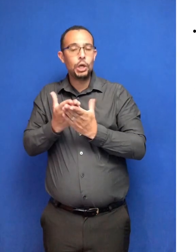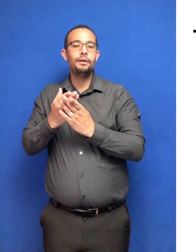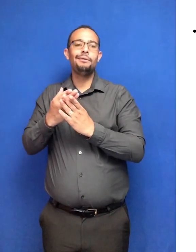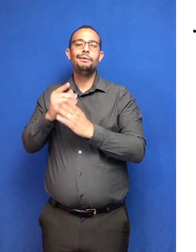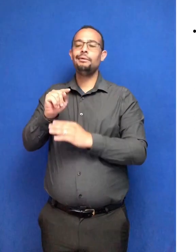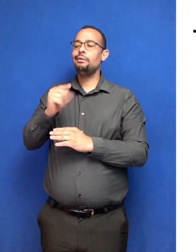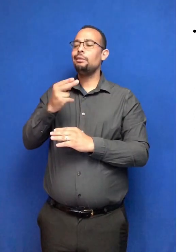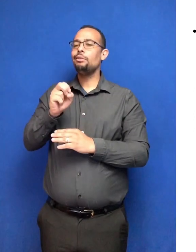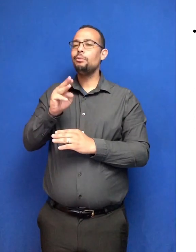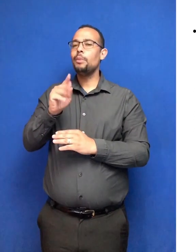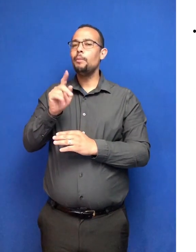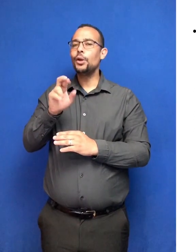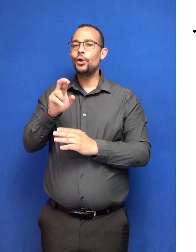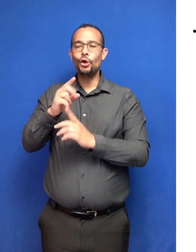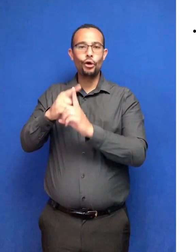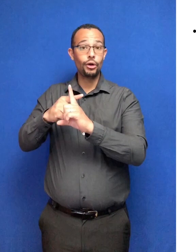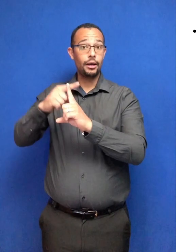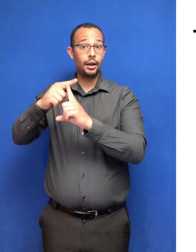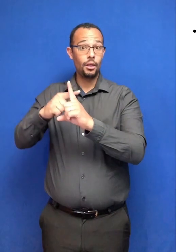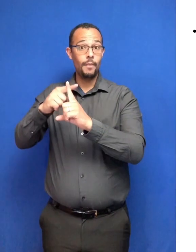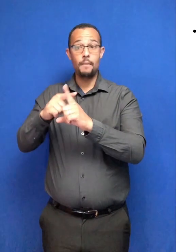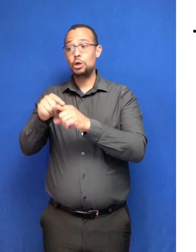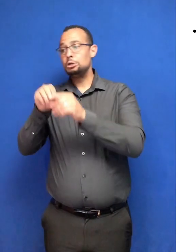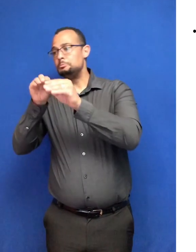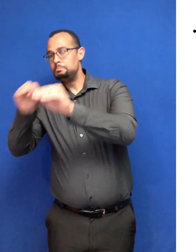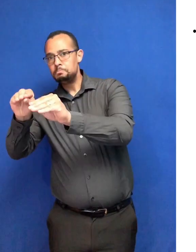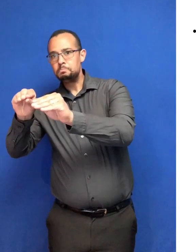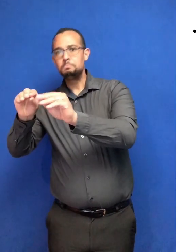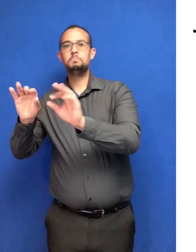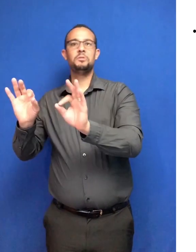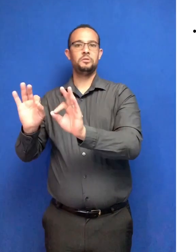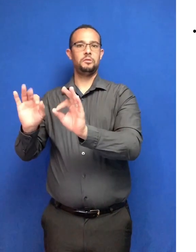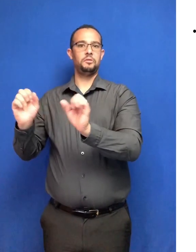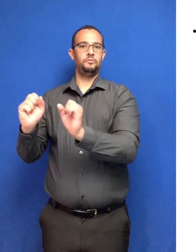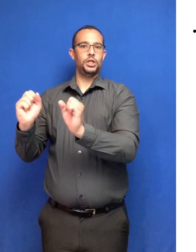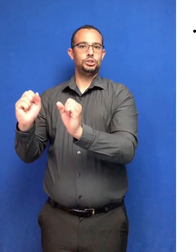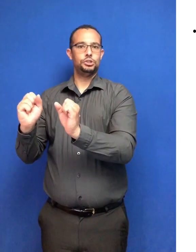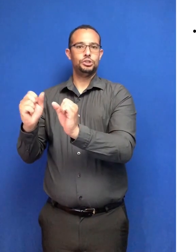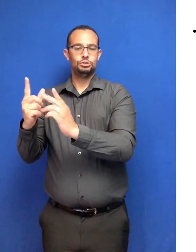goes out, so you can just make sure that the food continues to be safe for you to eat.